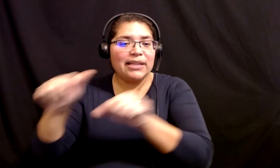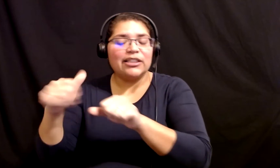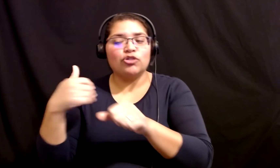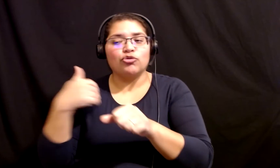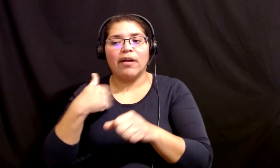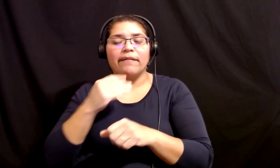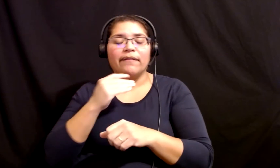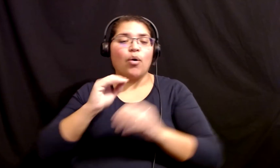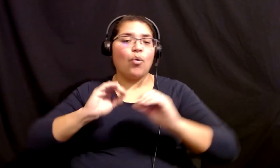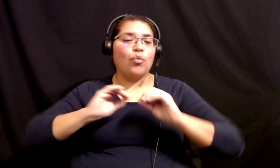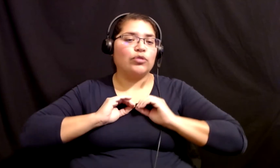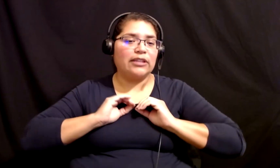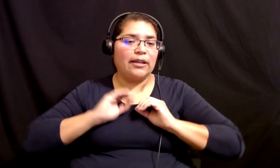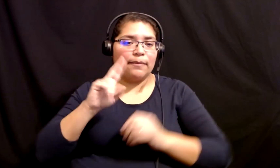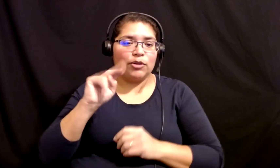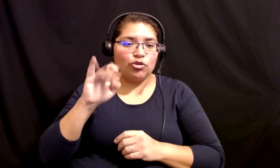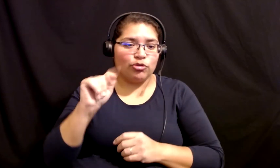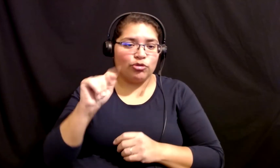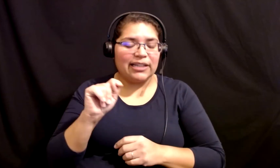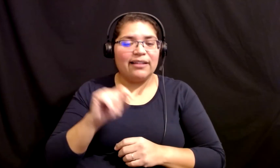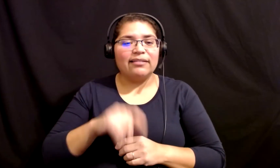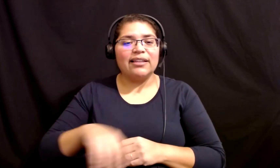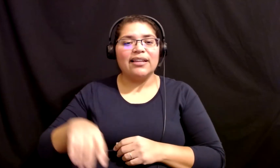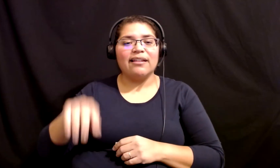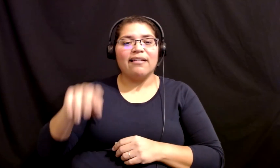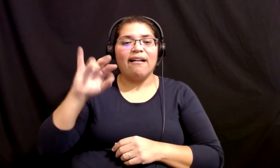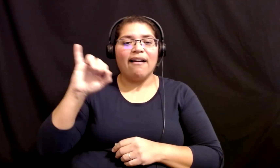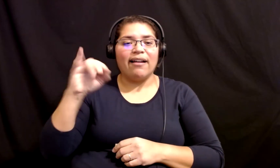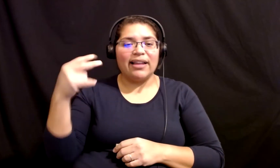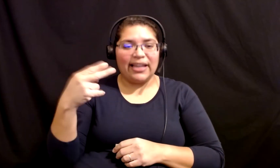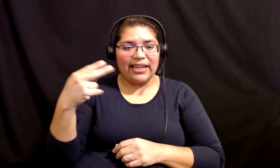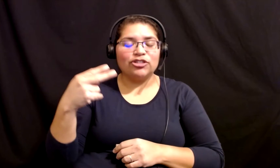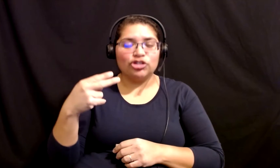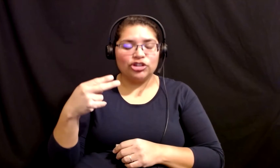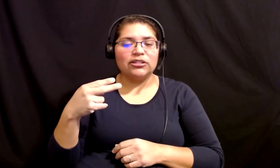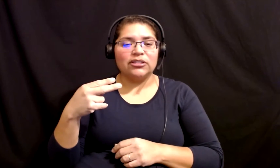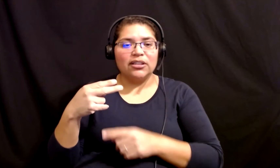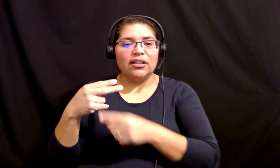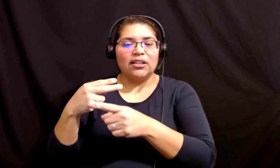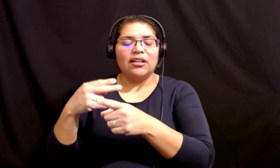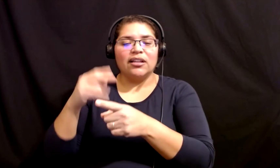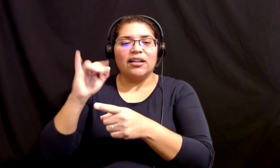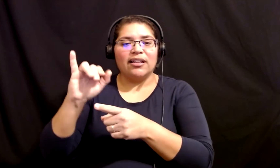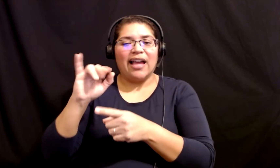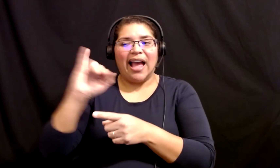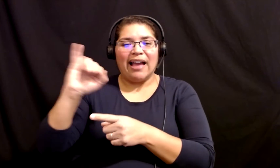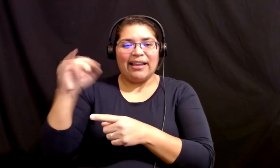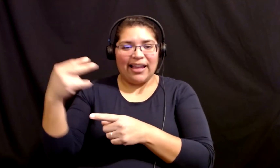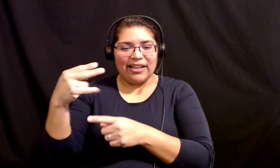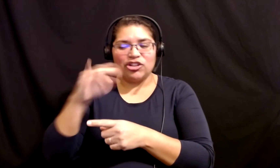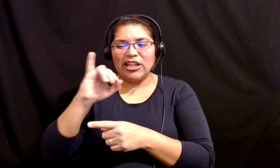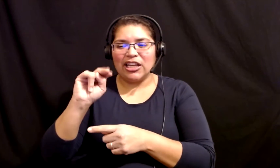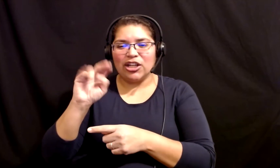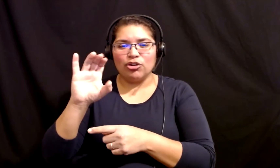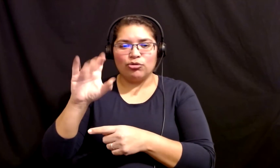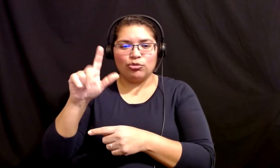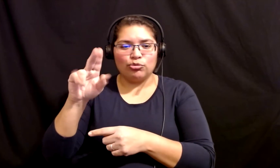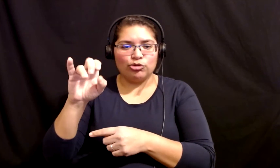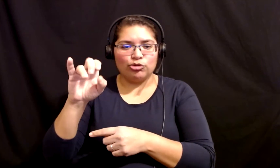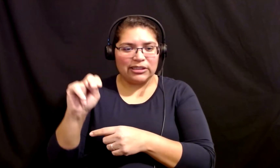units, the IH inclusionary housing capacity, and even the eviction